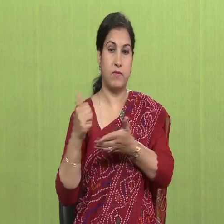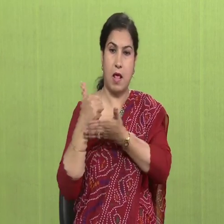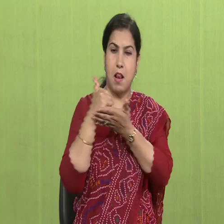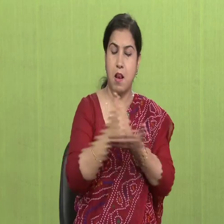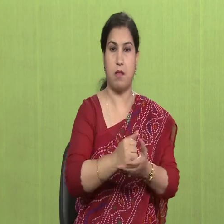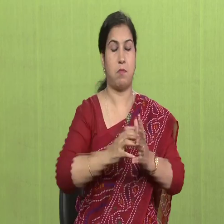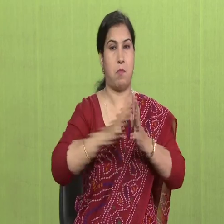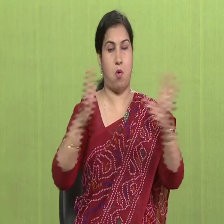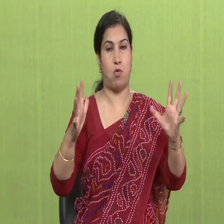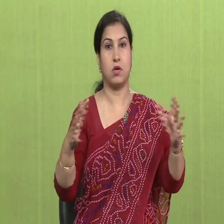food.